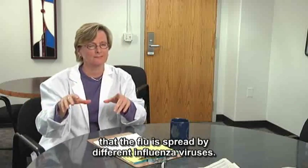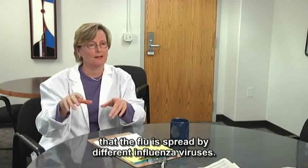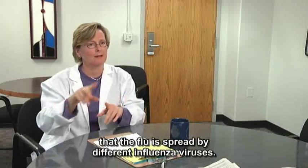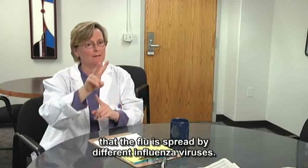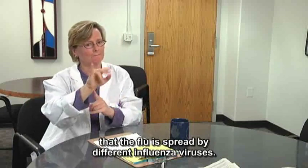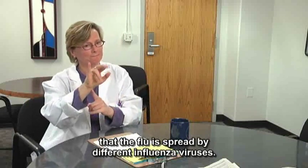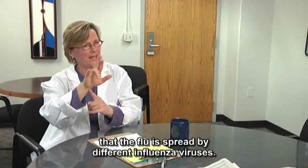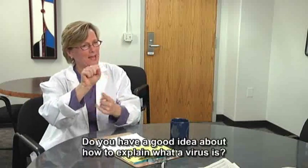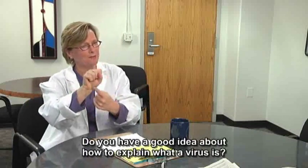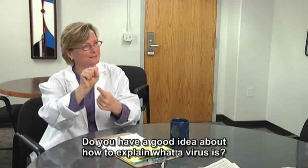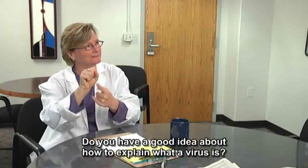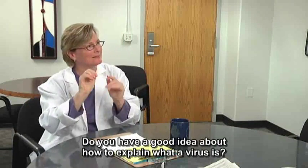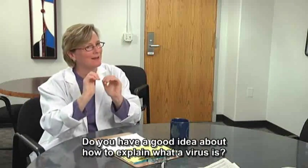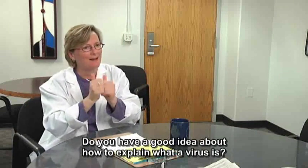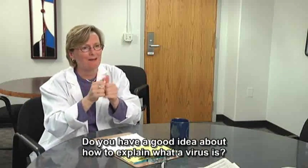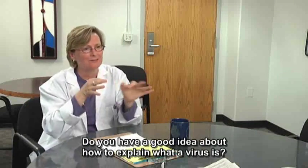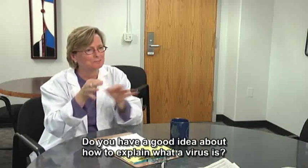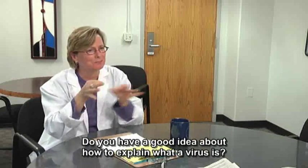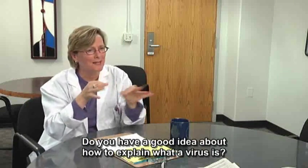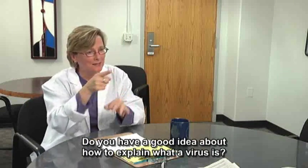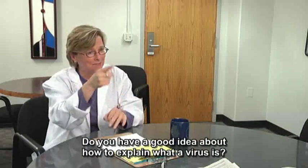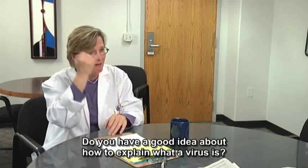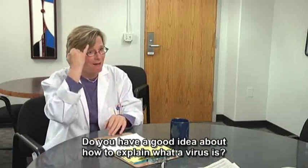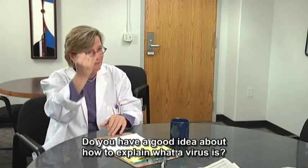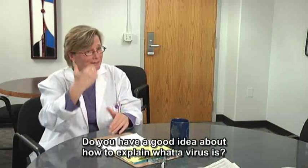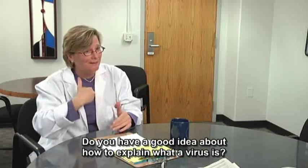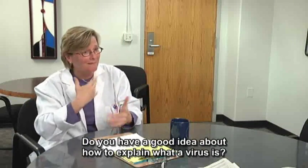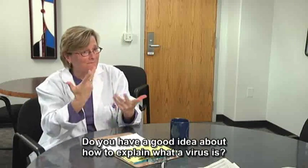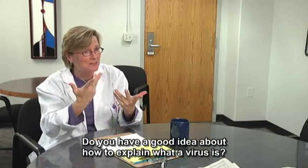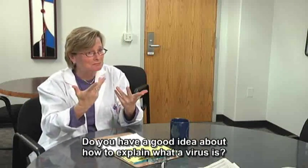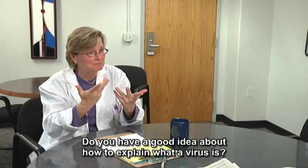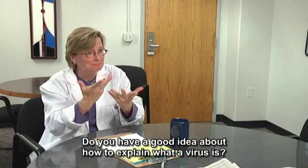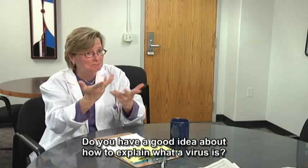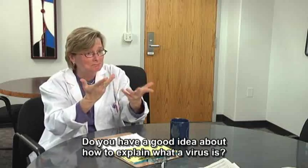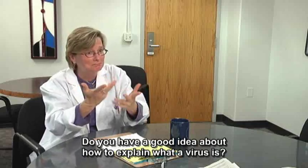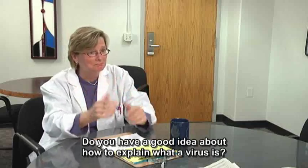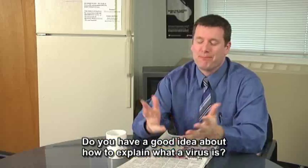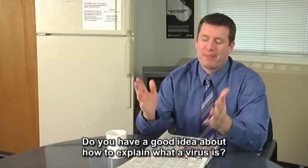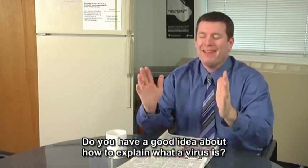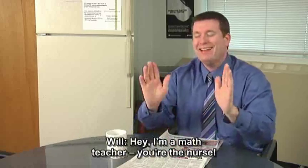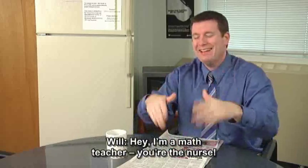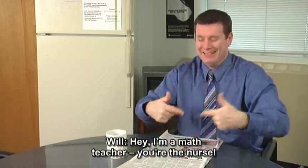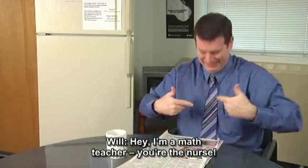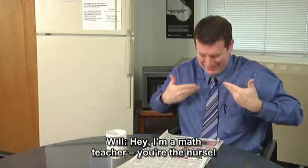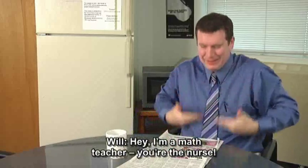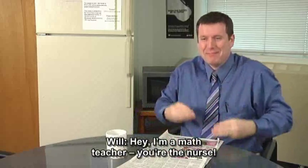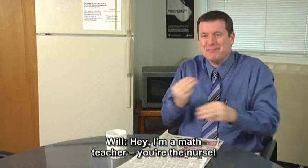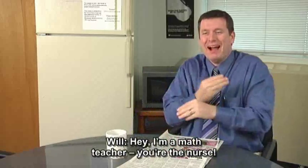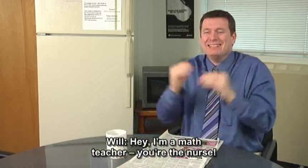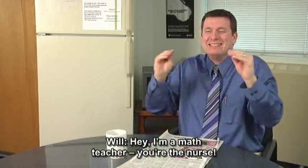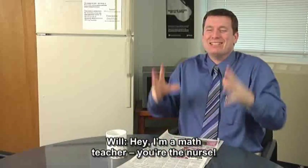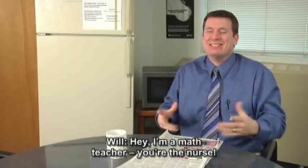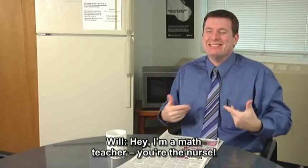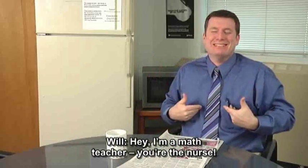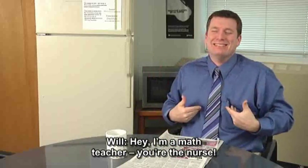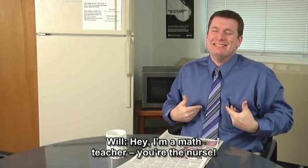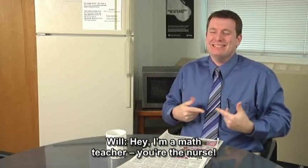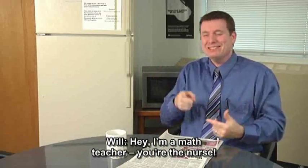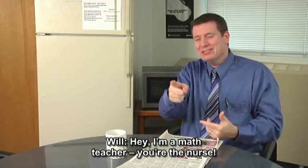Do you have a good idea about how to explain what a virus is? Hey, I'm a math teacher. You're the